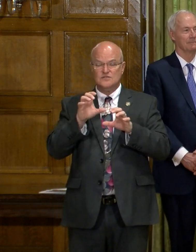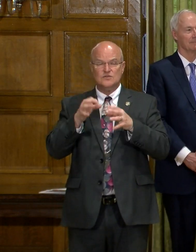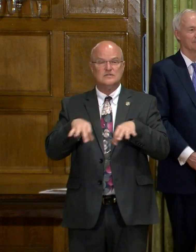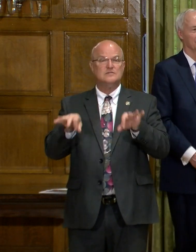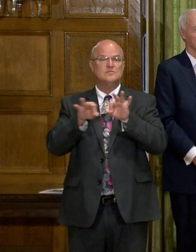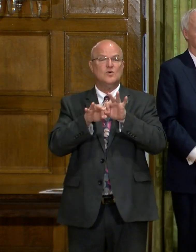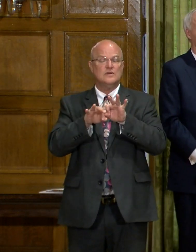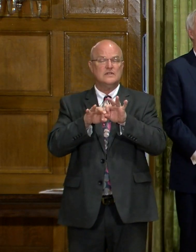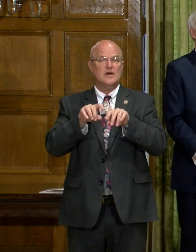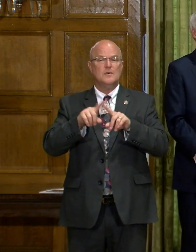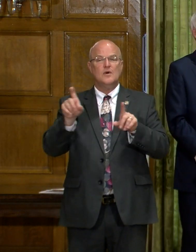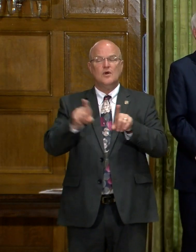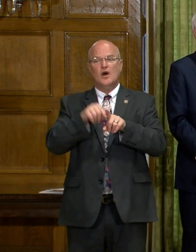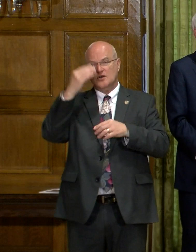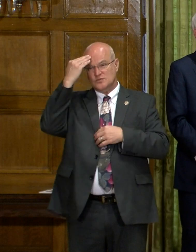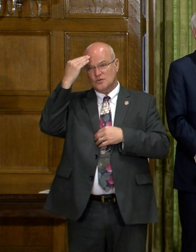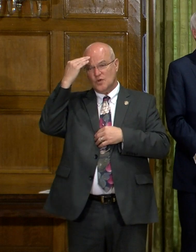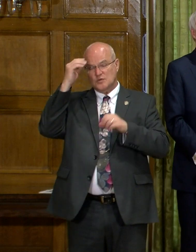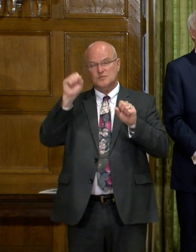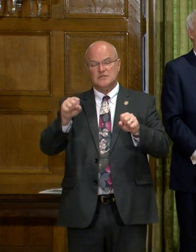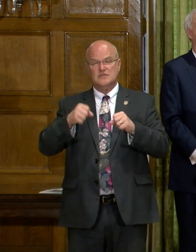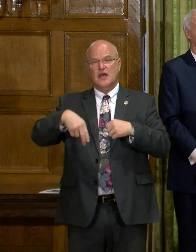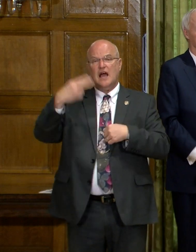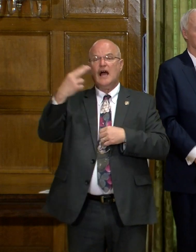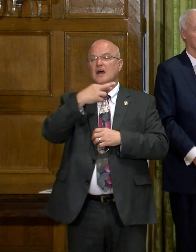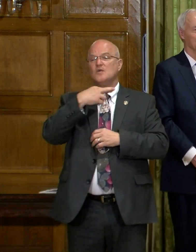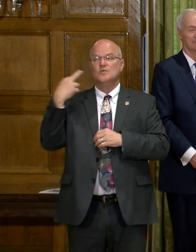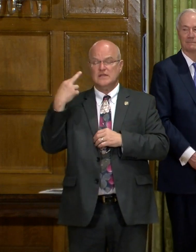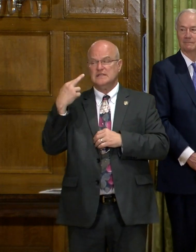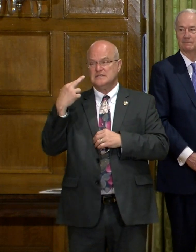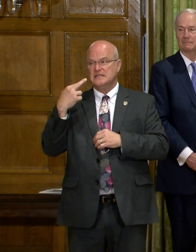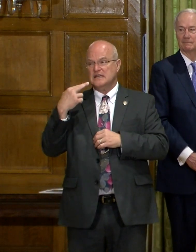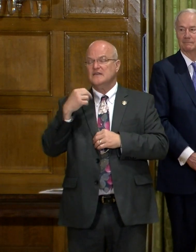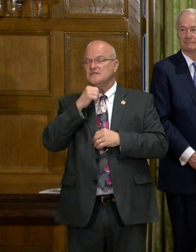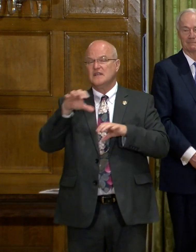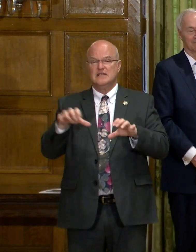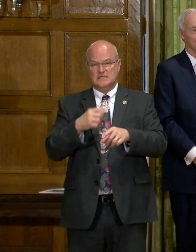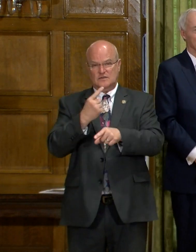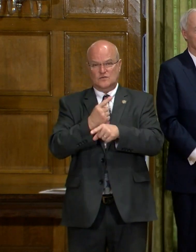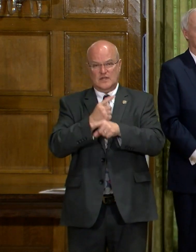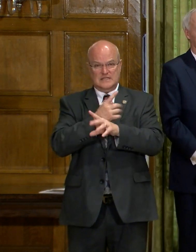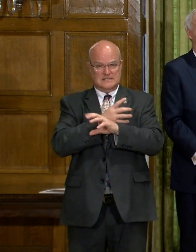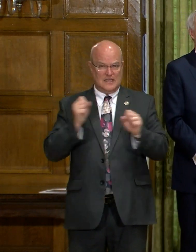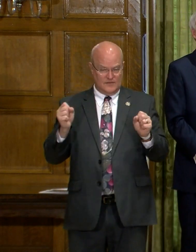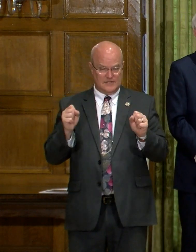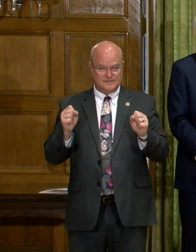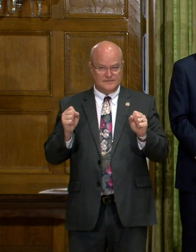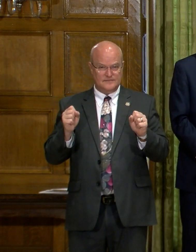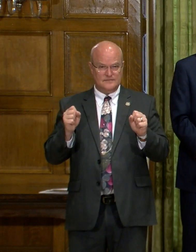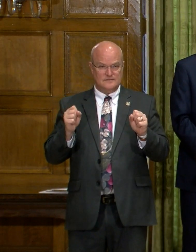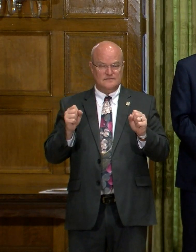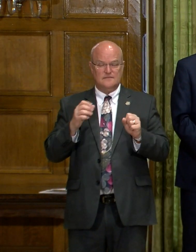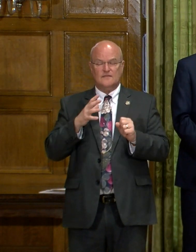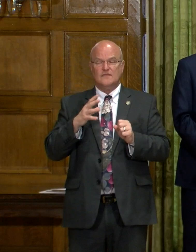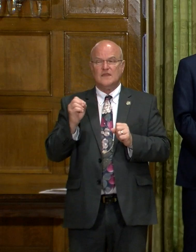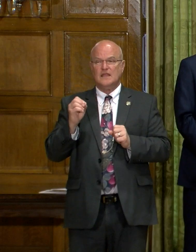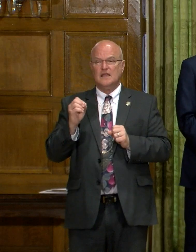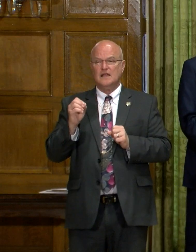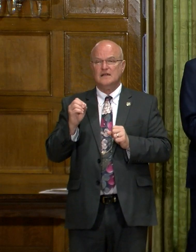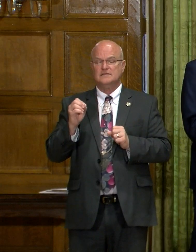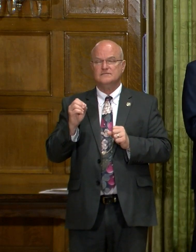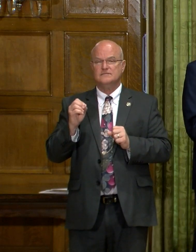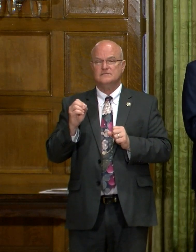important, but we also know that it's potentially very high risk if it's not done safely.